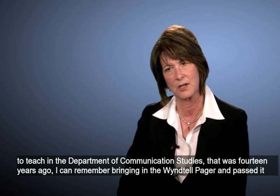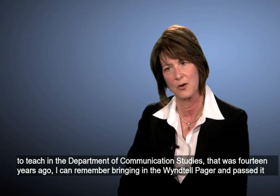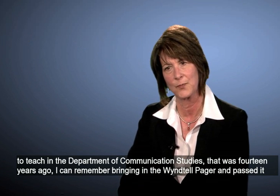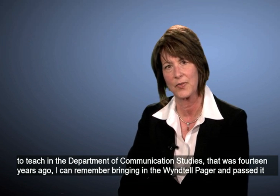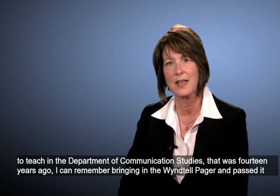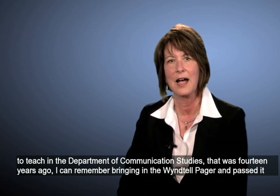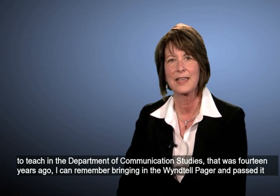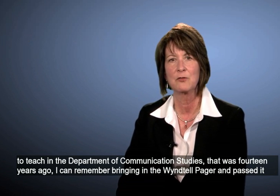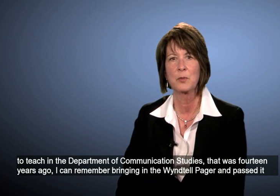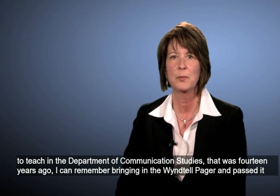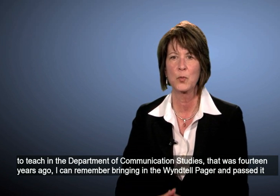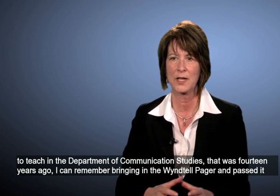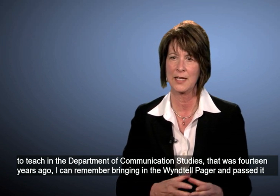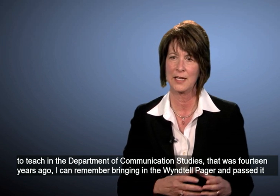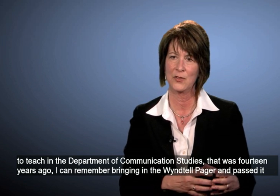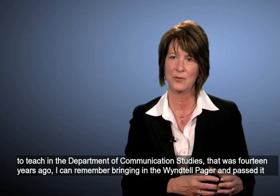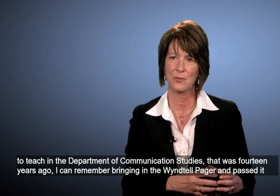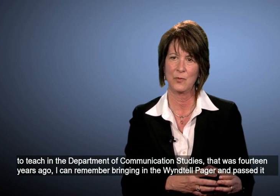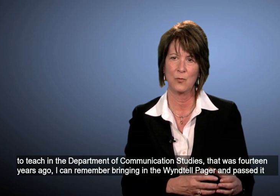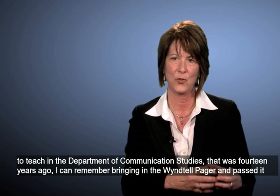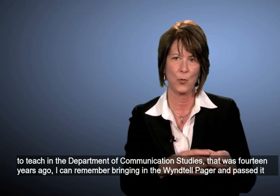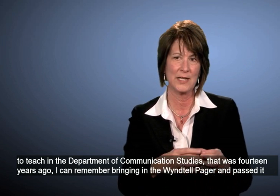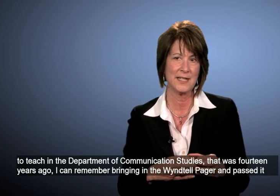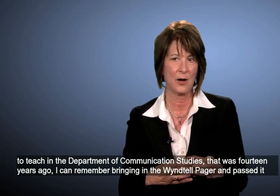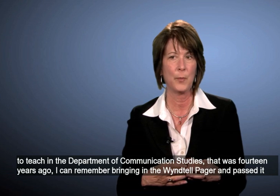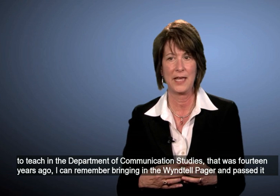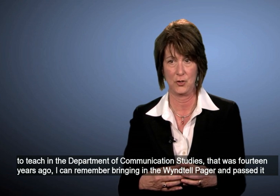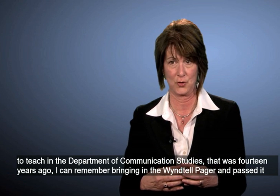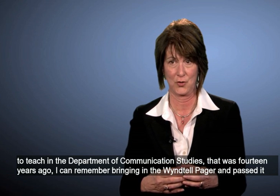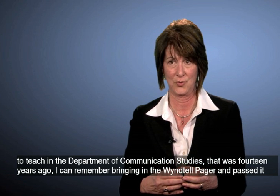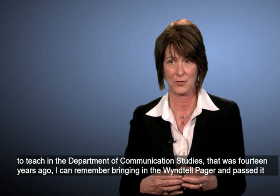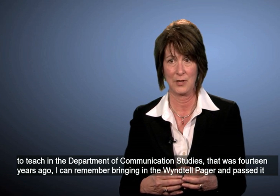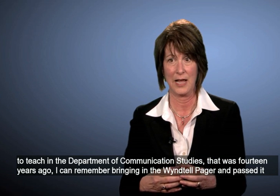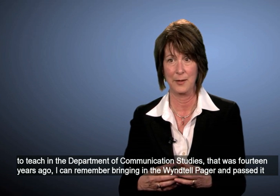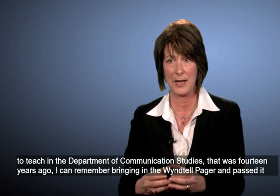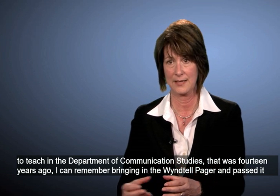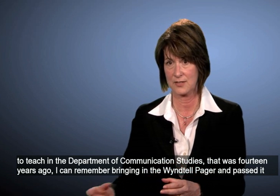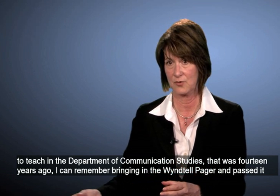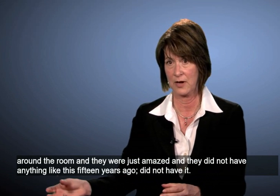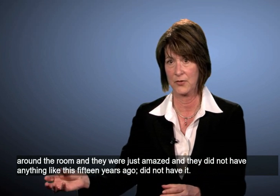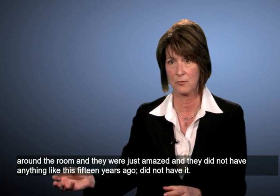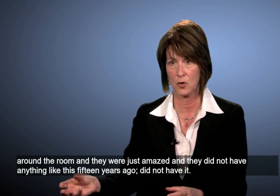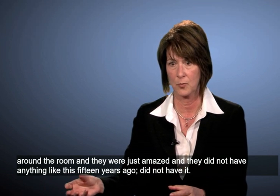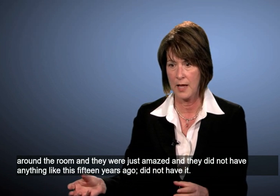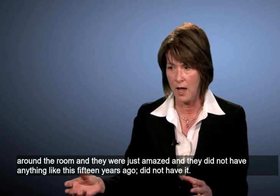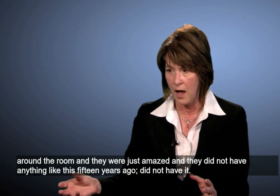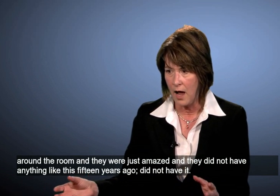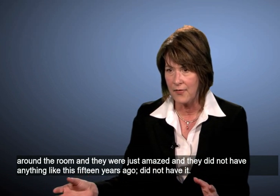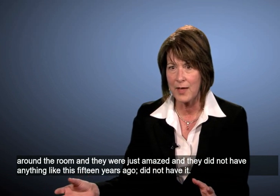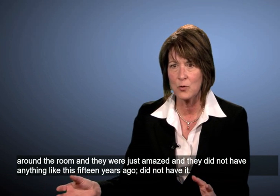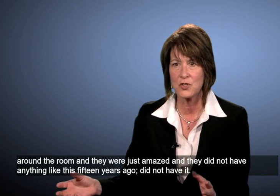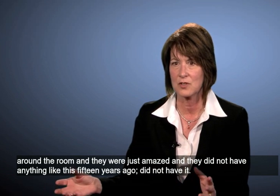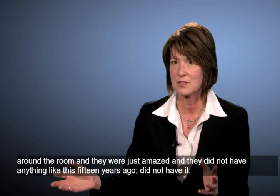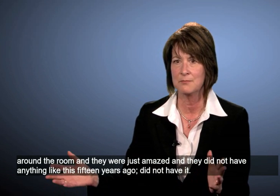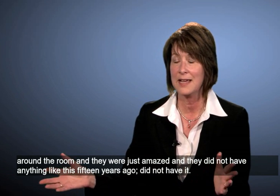ago, I can remember bringing in the Wintel pager and passed it around the room, and they were just amazed,